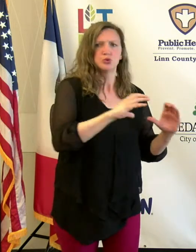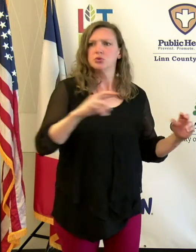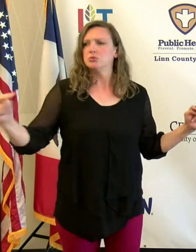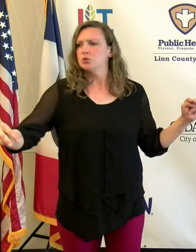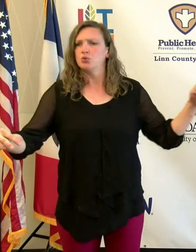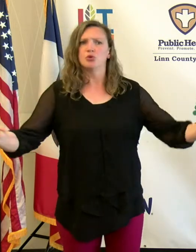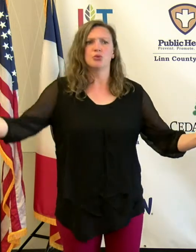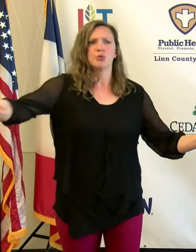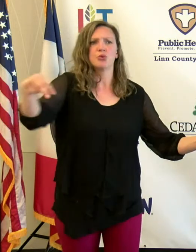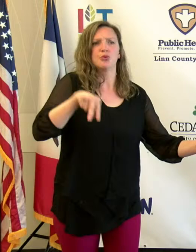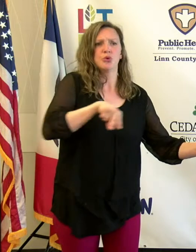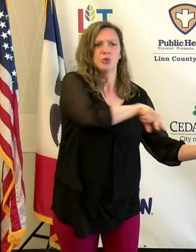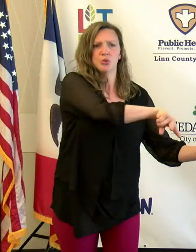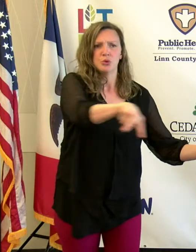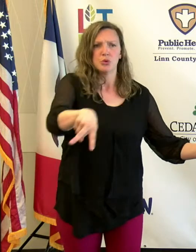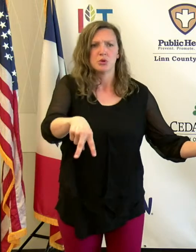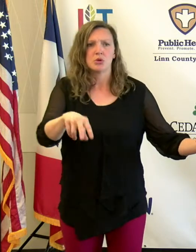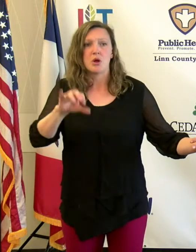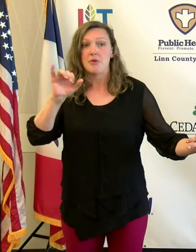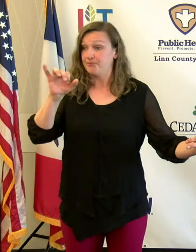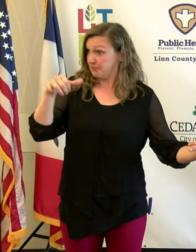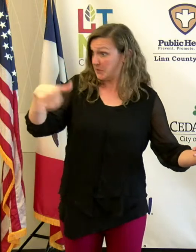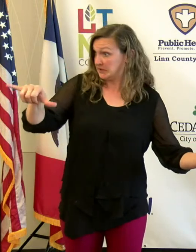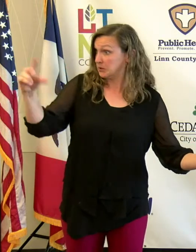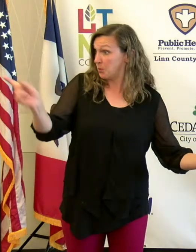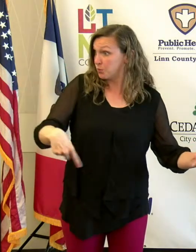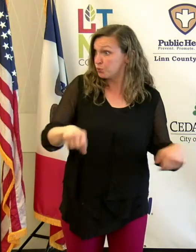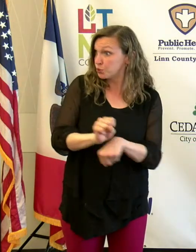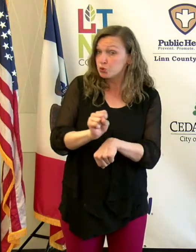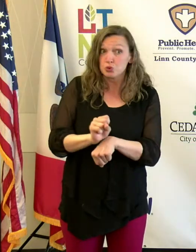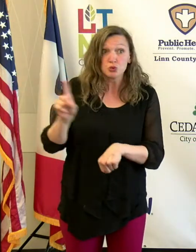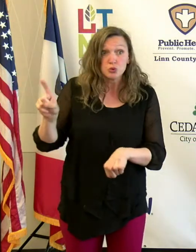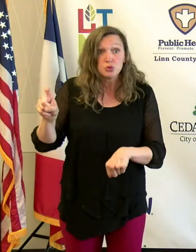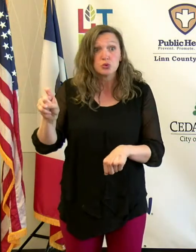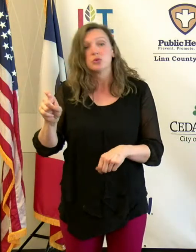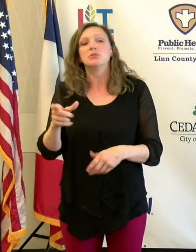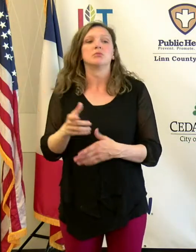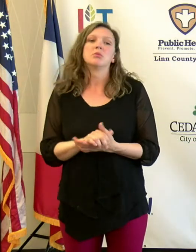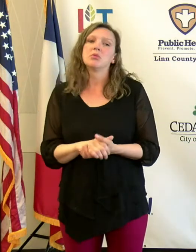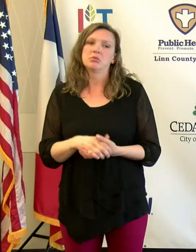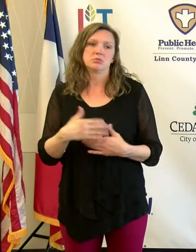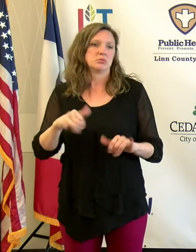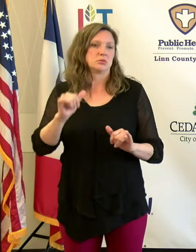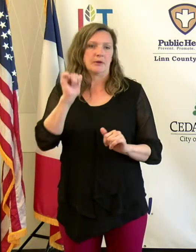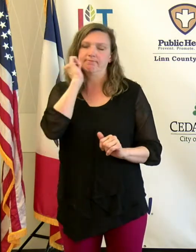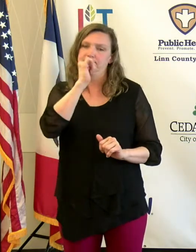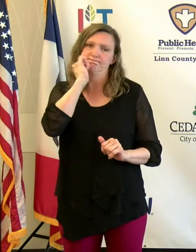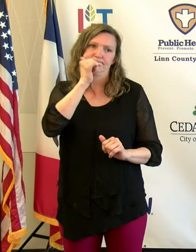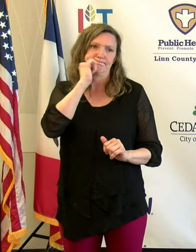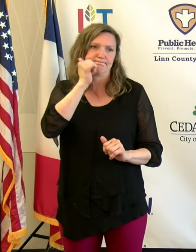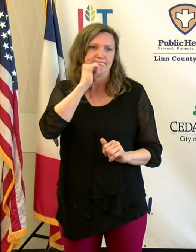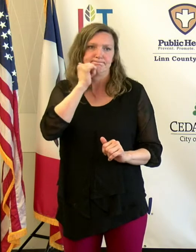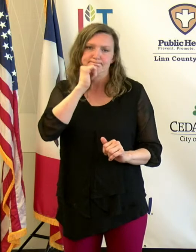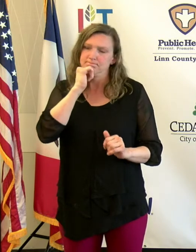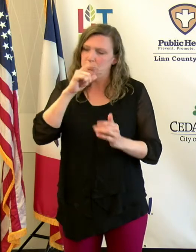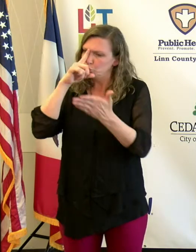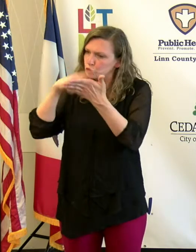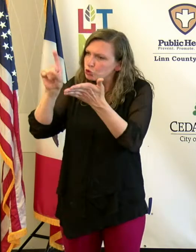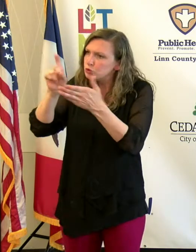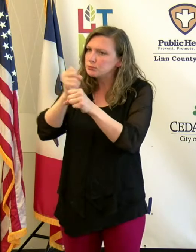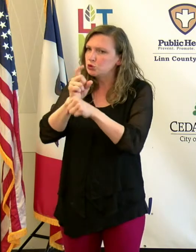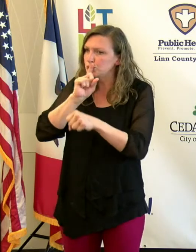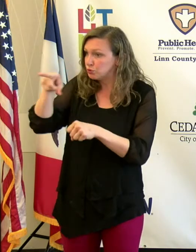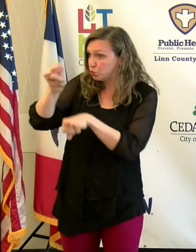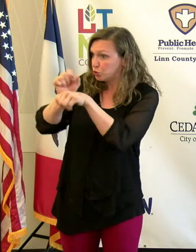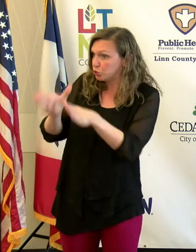to report for duty as long as they remain asymptomatic per the IDPH guidelines. In conferring with Linn County Public